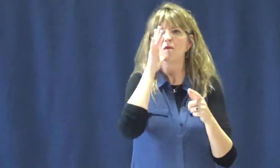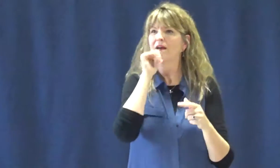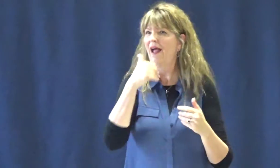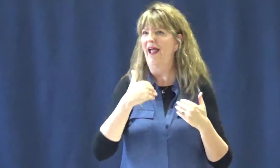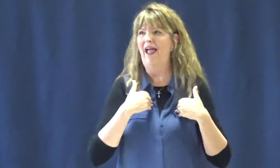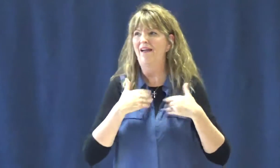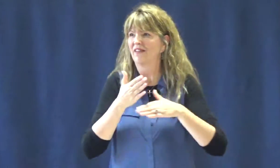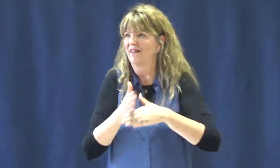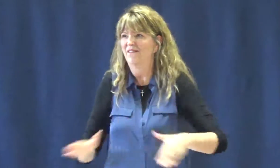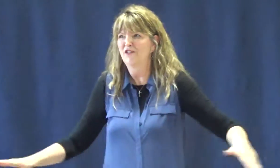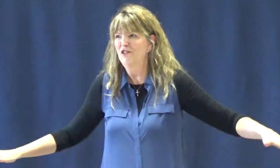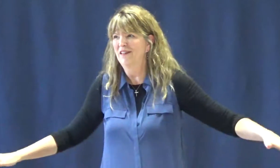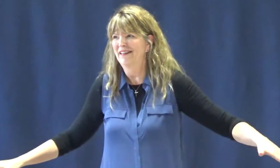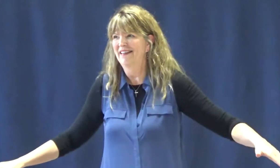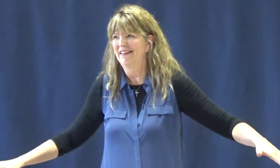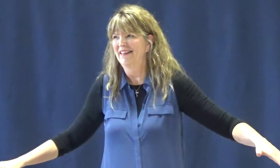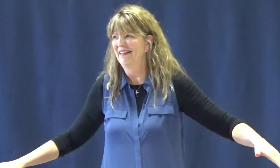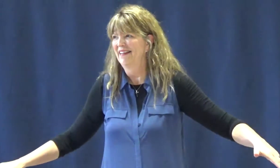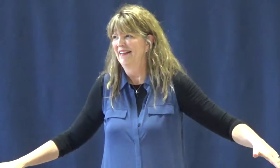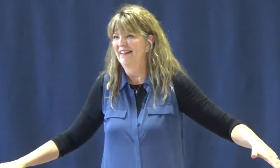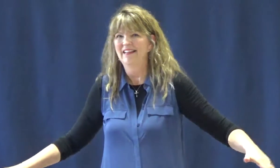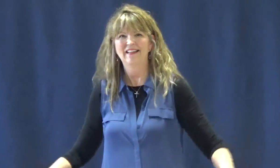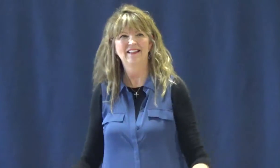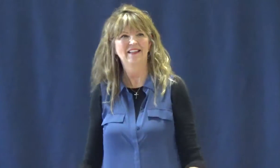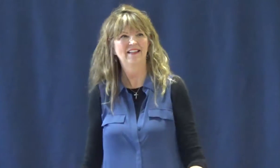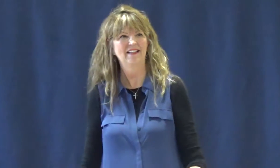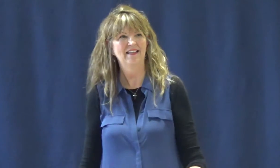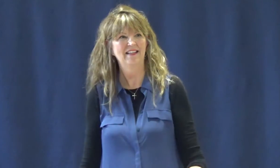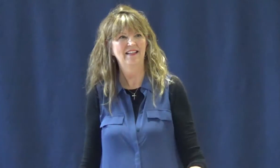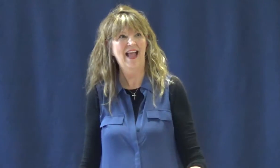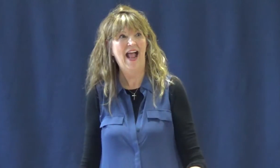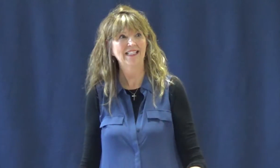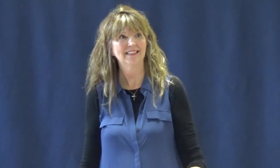love, then we will not have division.